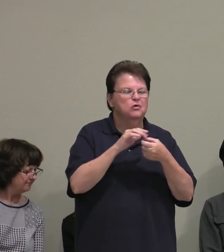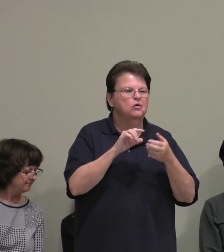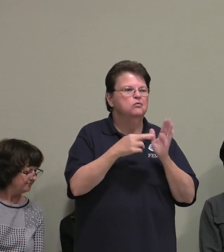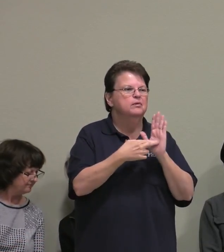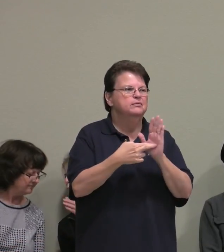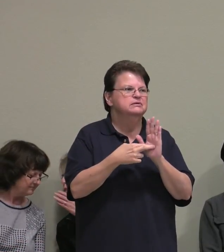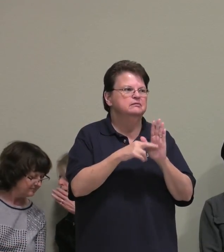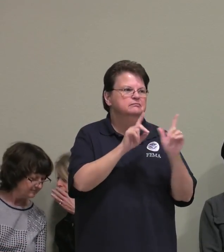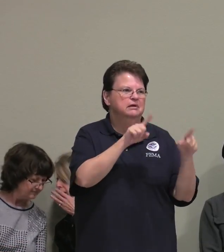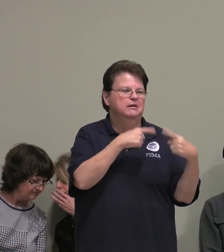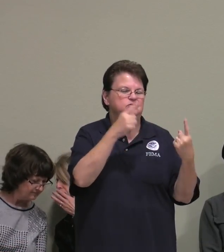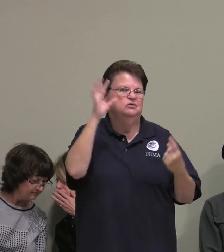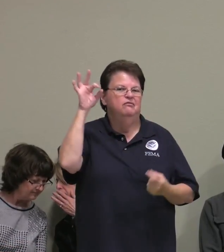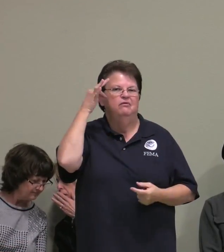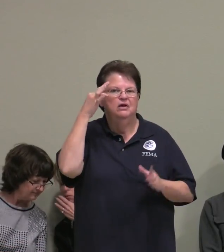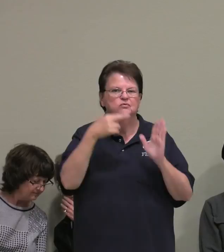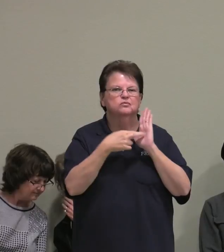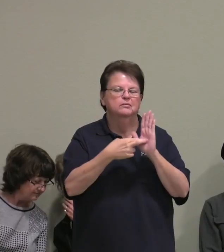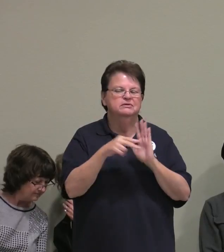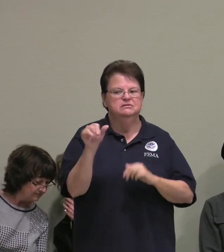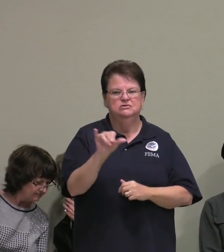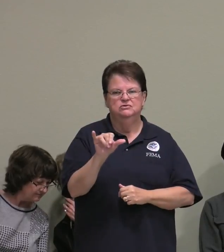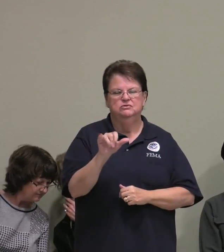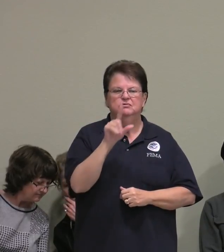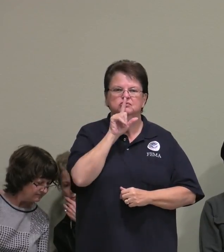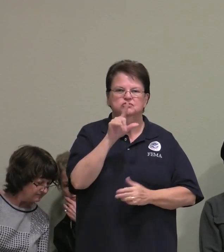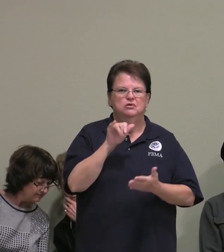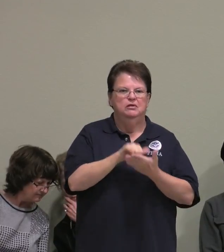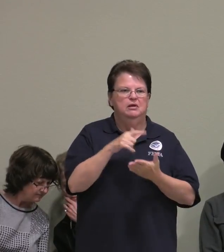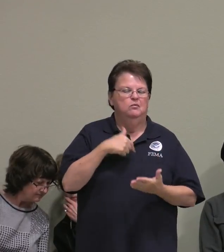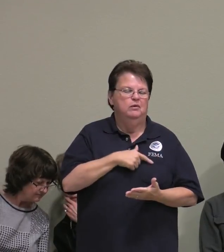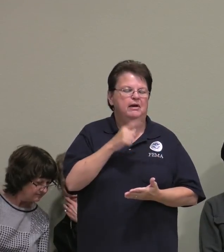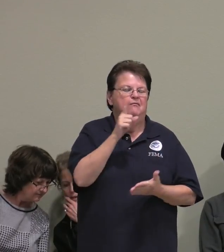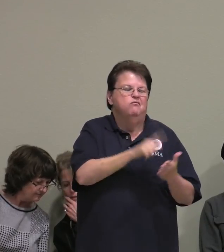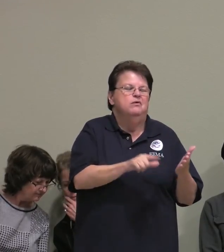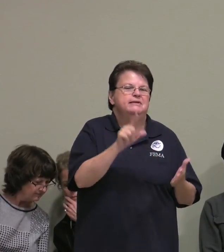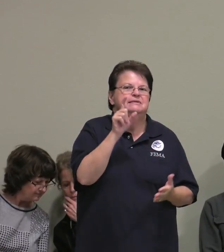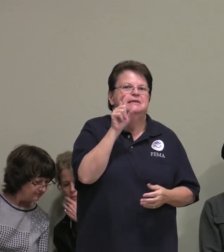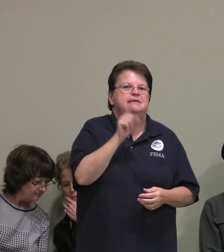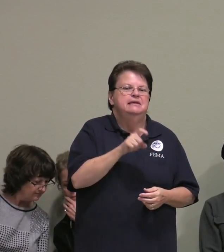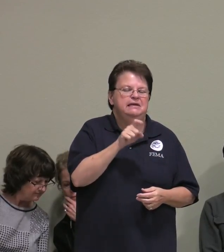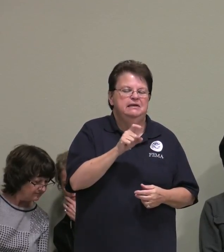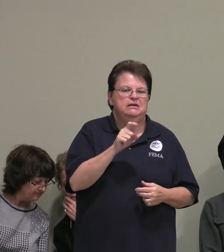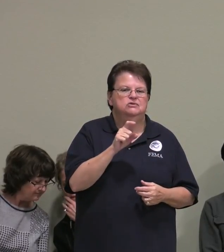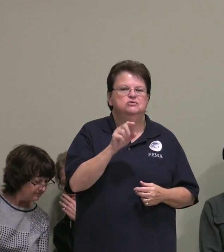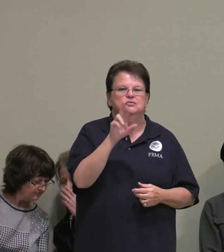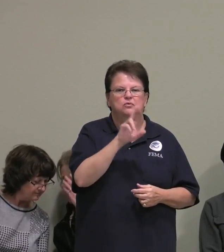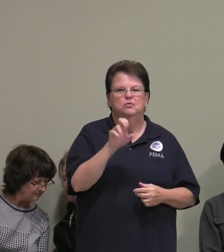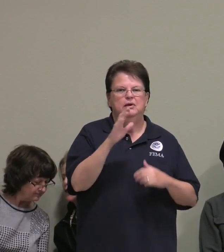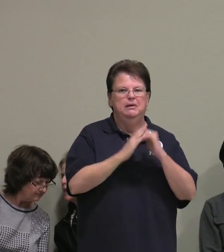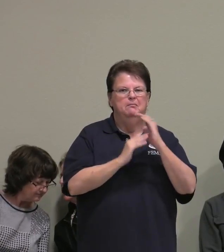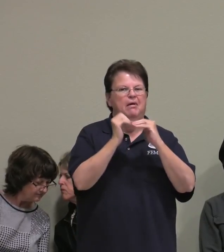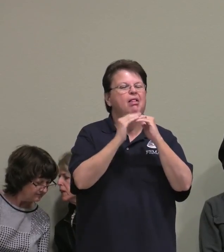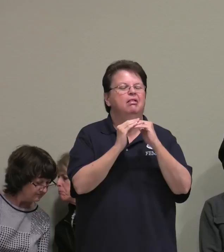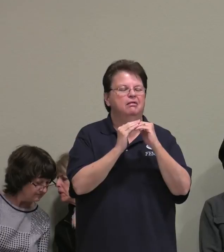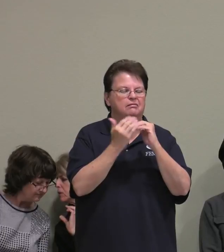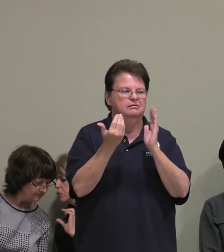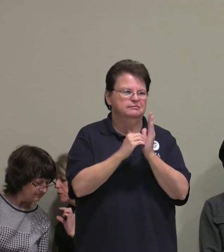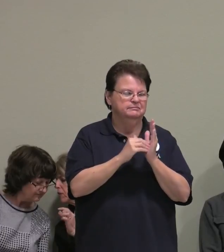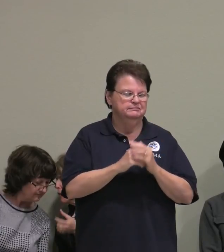all the way on up to our federal representatives to ensure that we have the tools we need to rebuild. And we are going to do that.